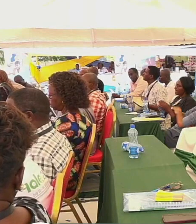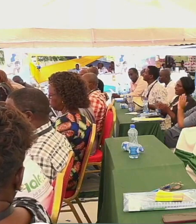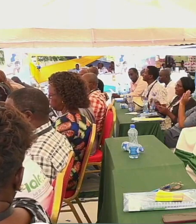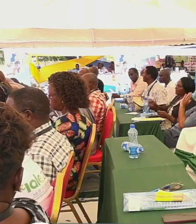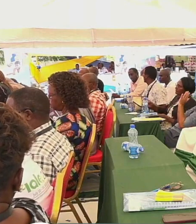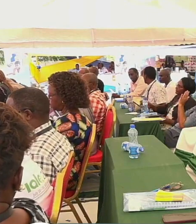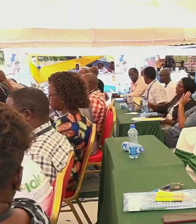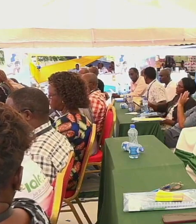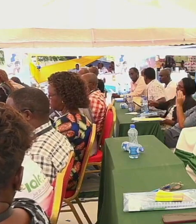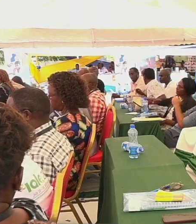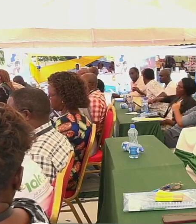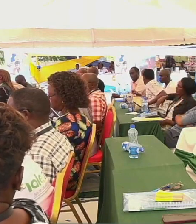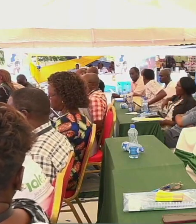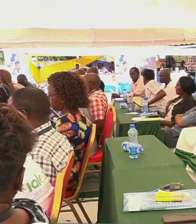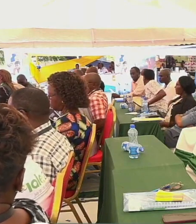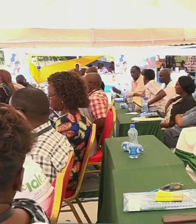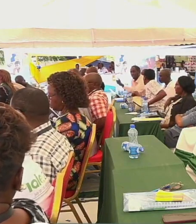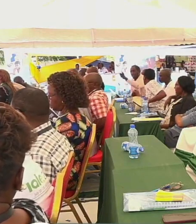Good afternoon, everyone.